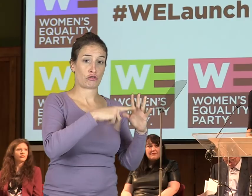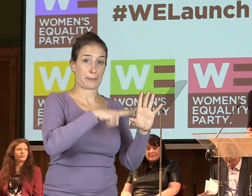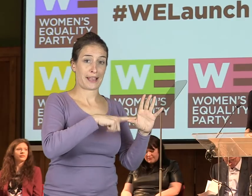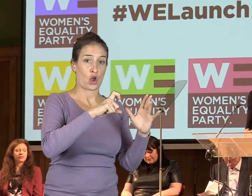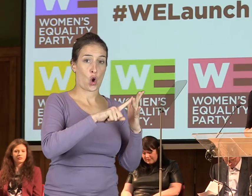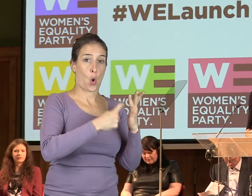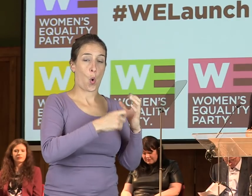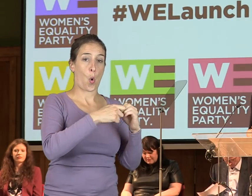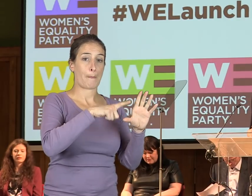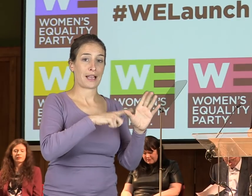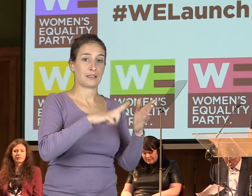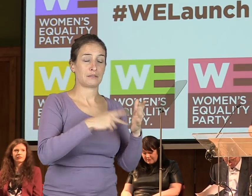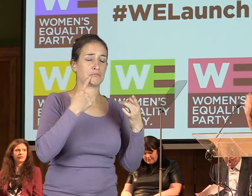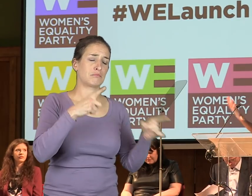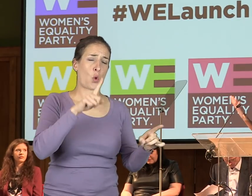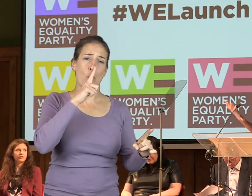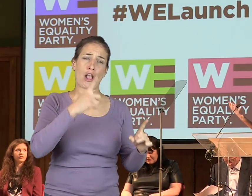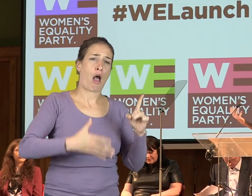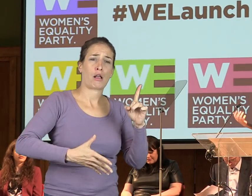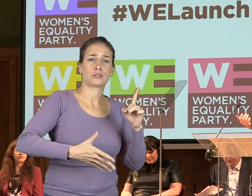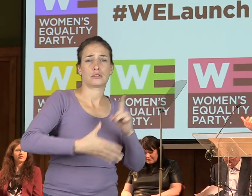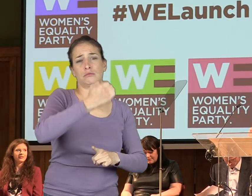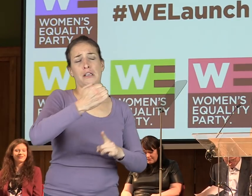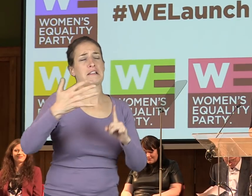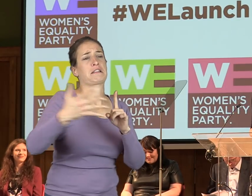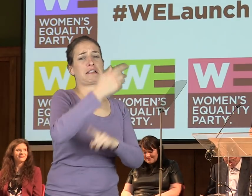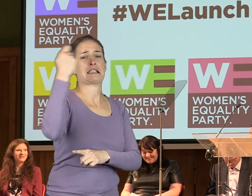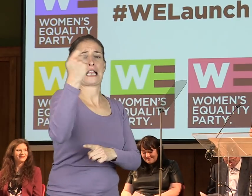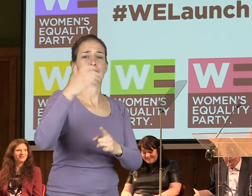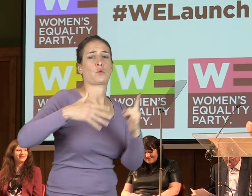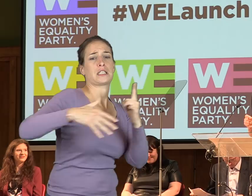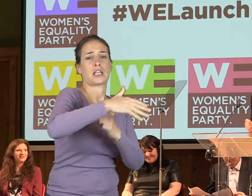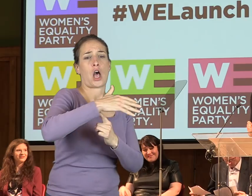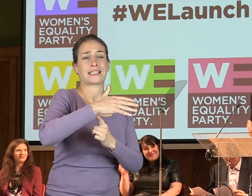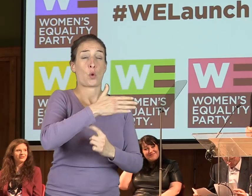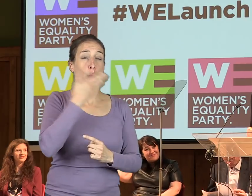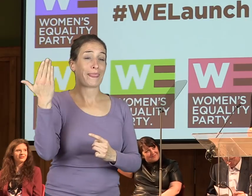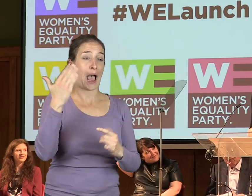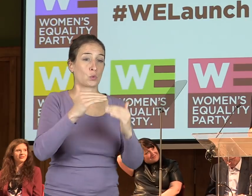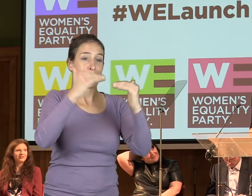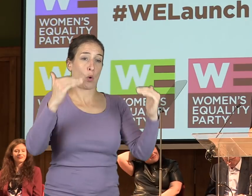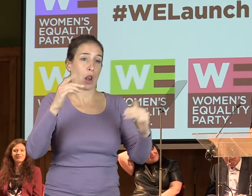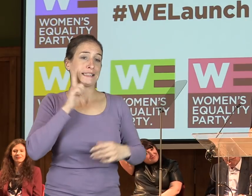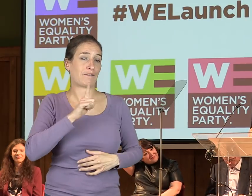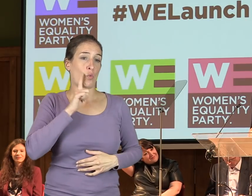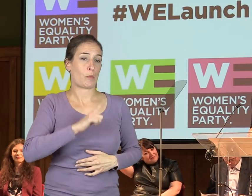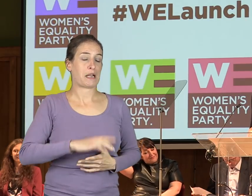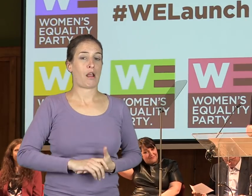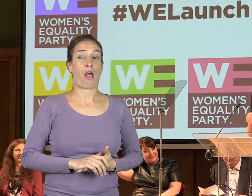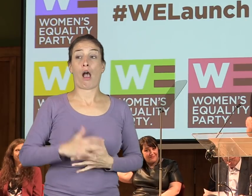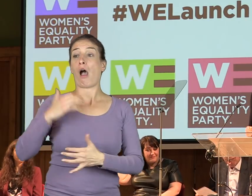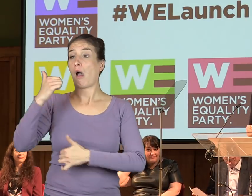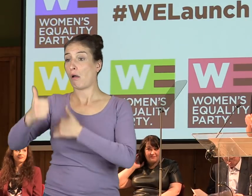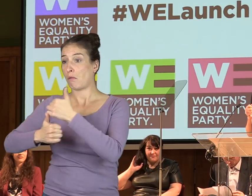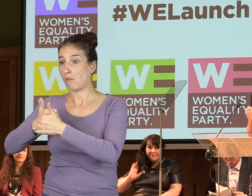we have equality for women." These are great comments, right? They're just comments.